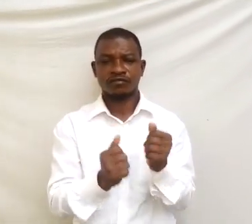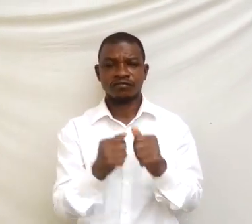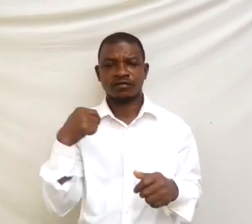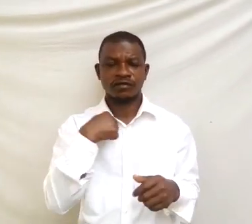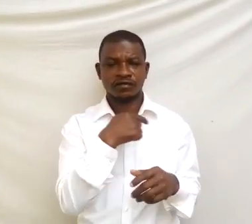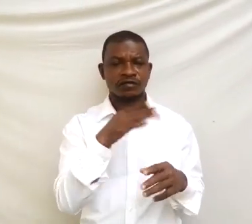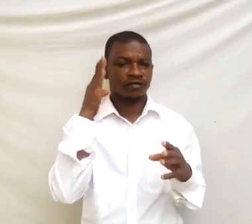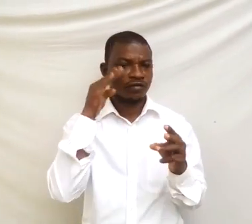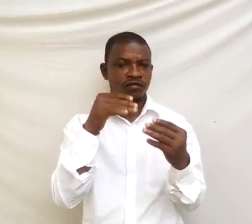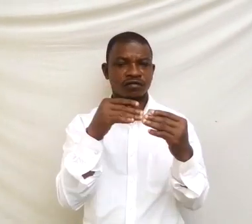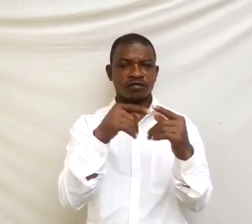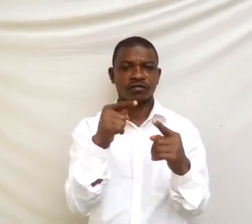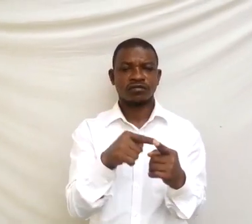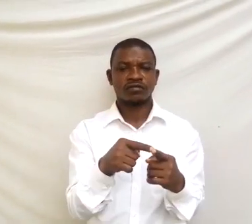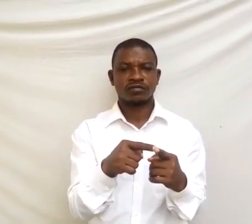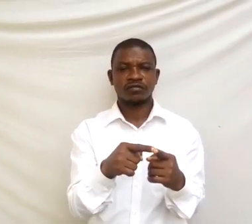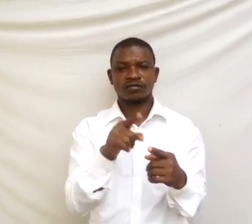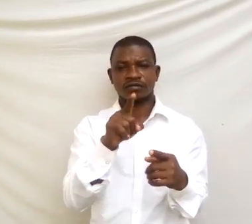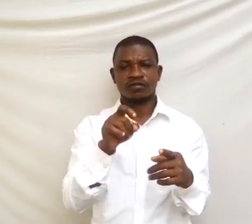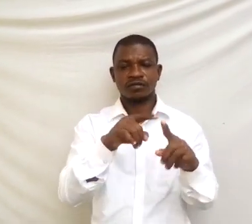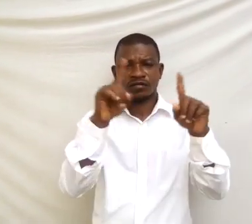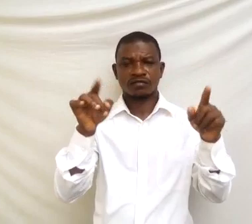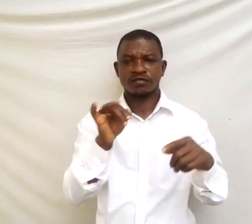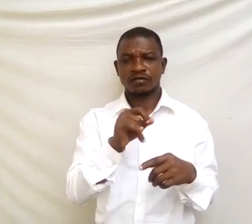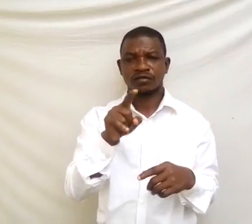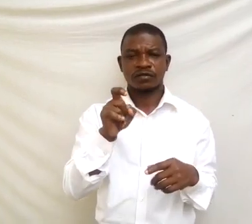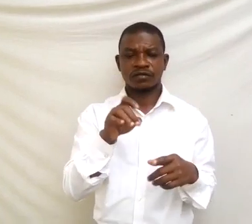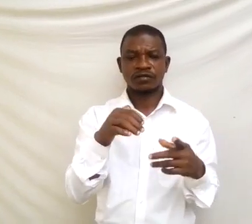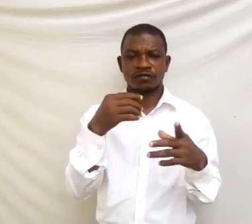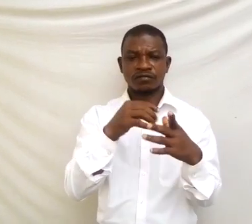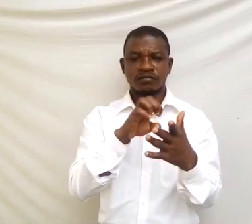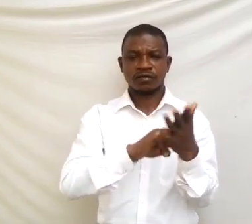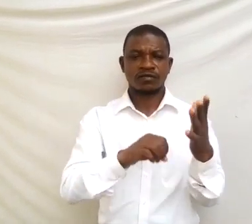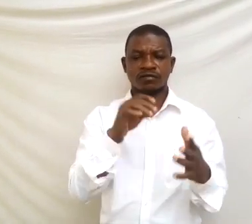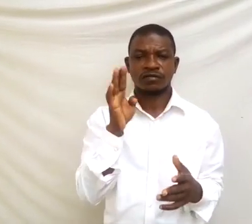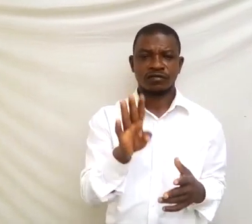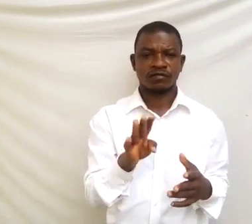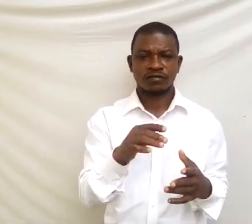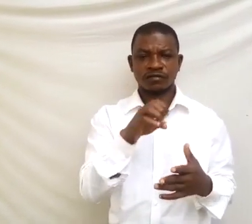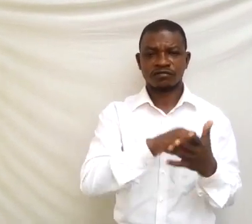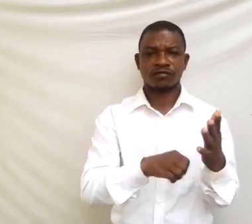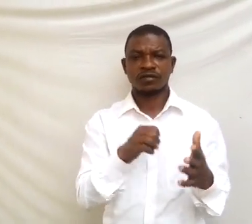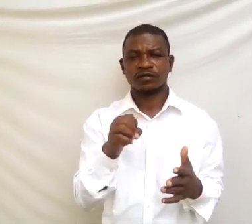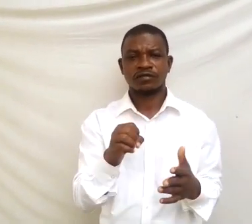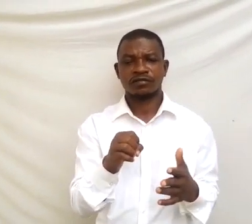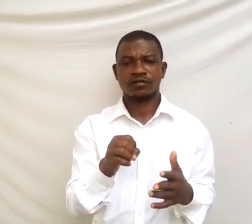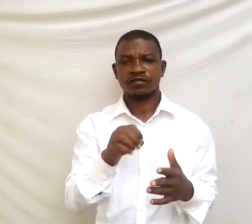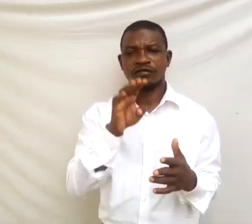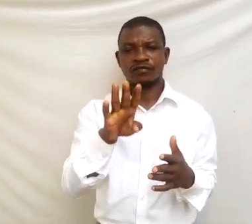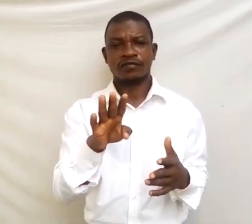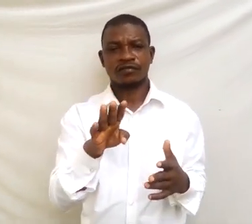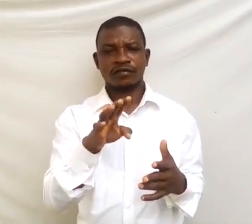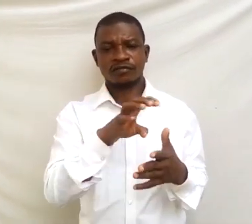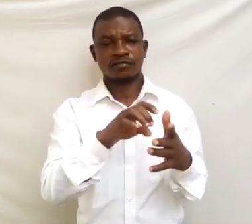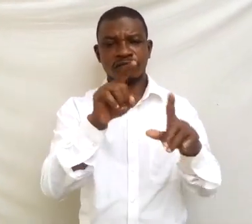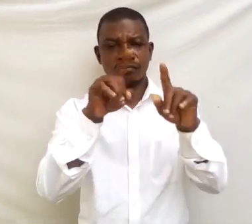to x bracket x minus 4 minus 4 bracket x